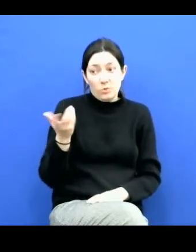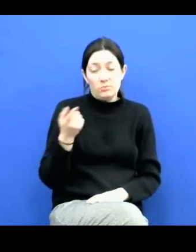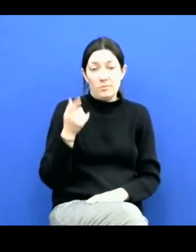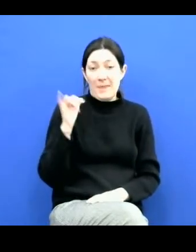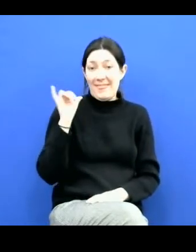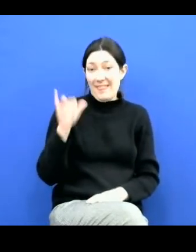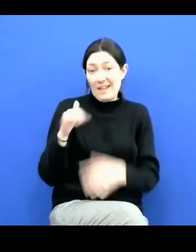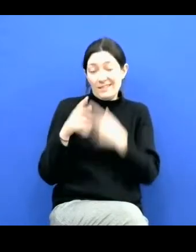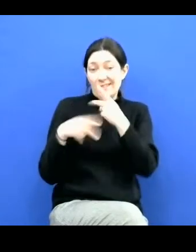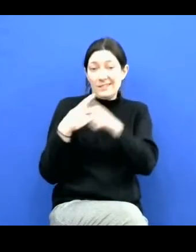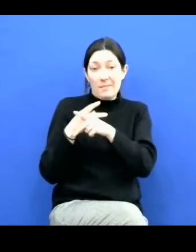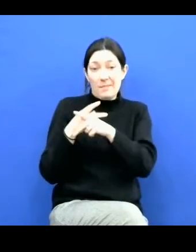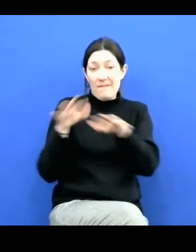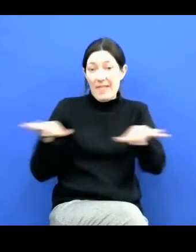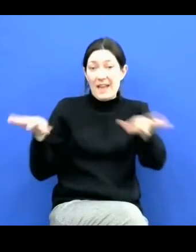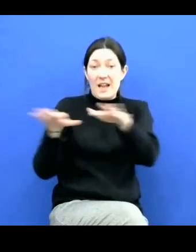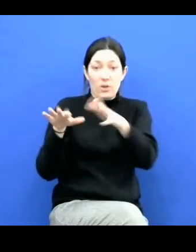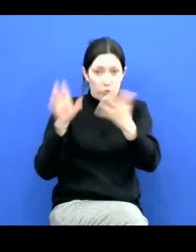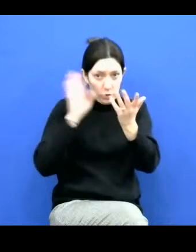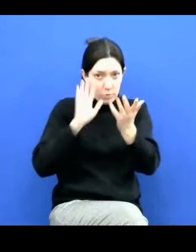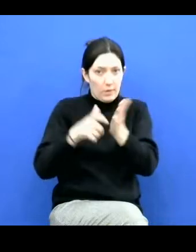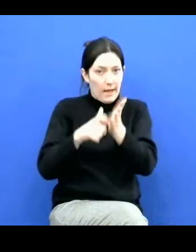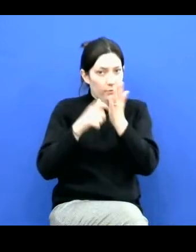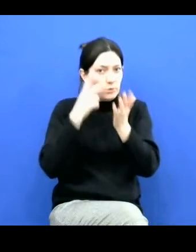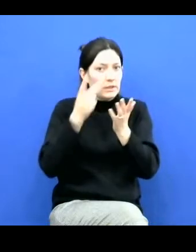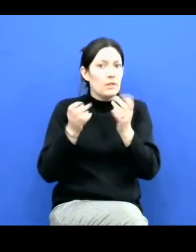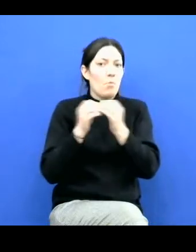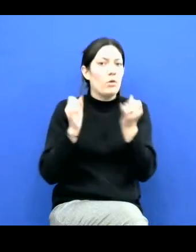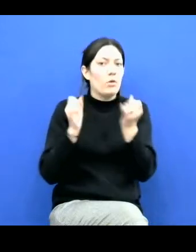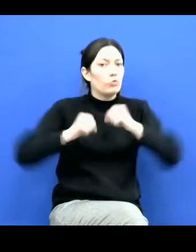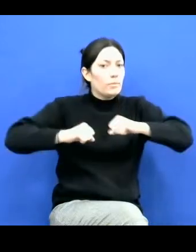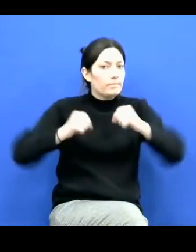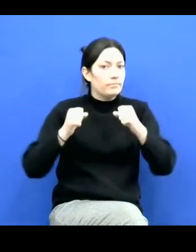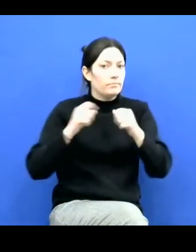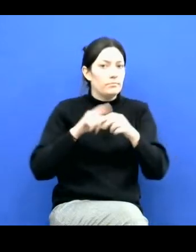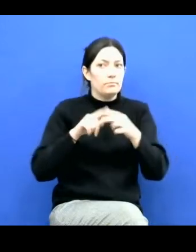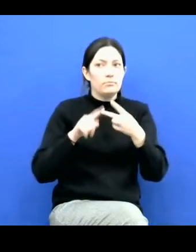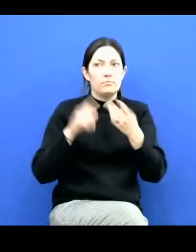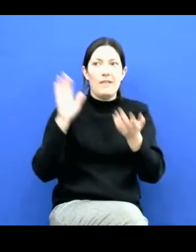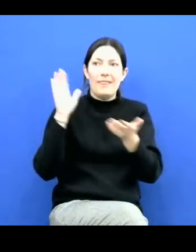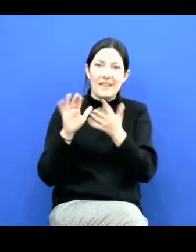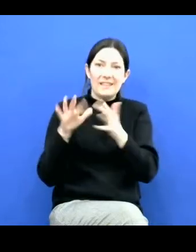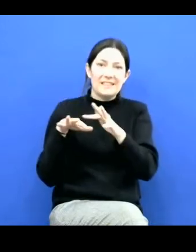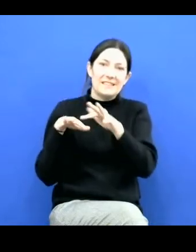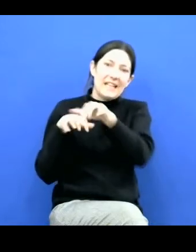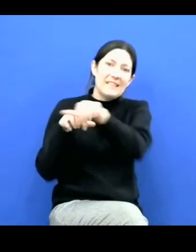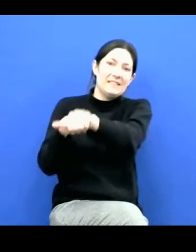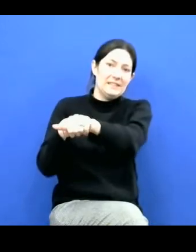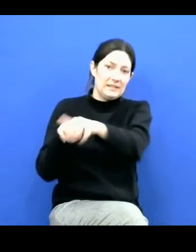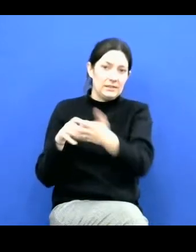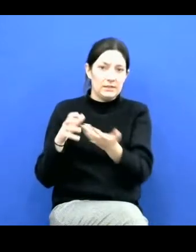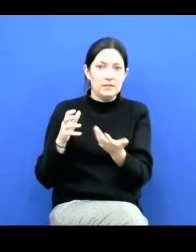layouts, larger open space, a bit less density